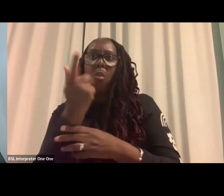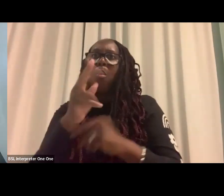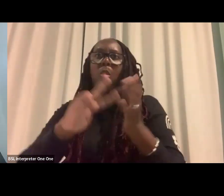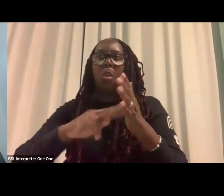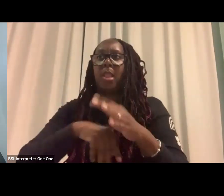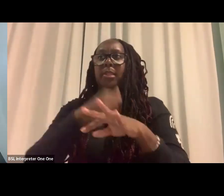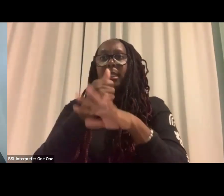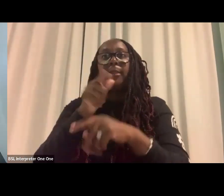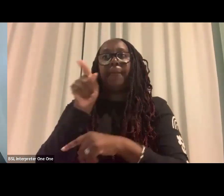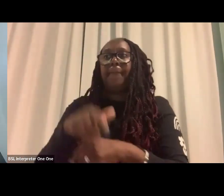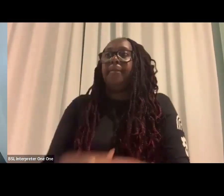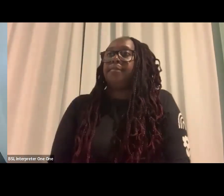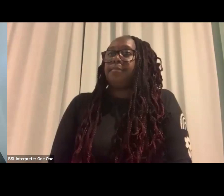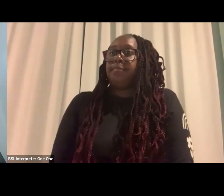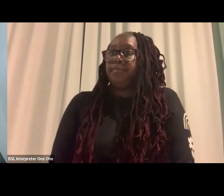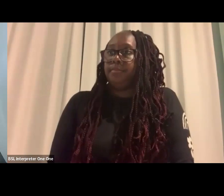Bhutan.